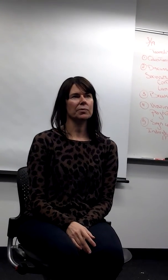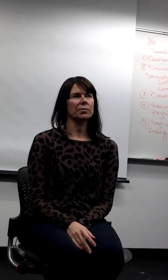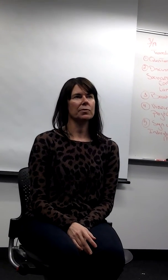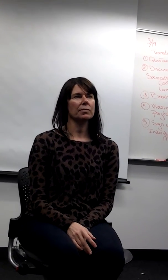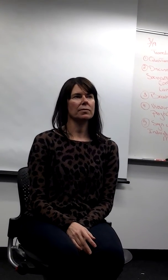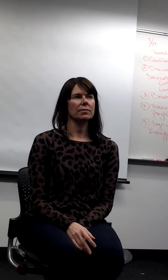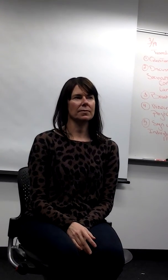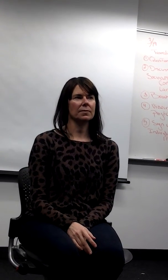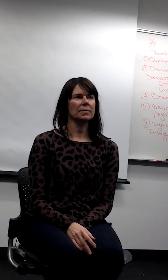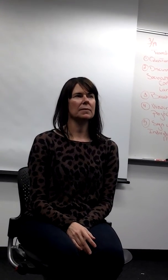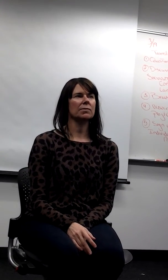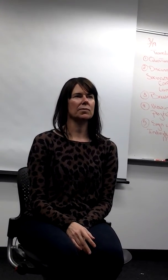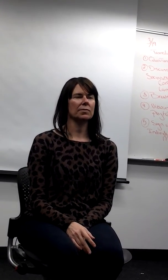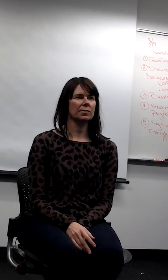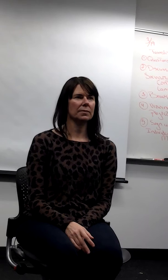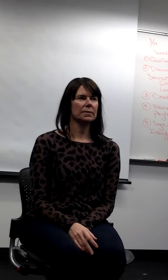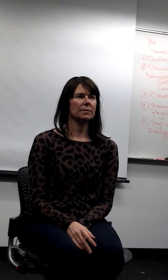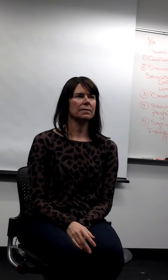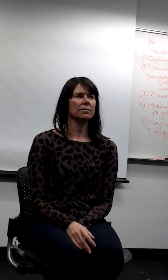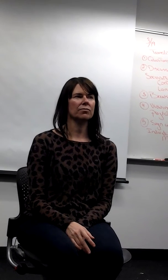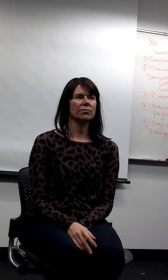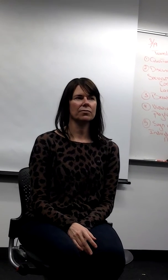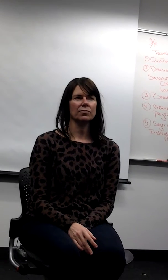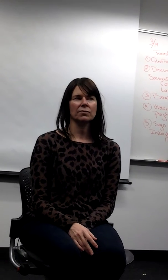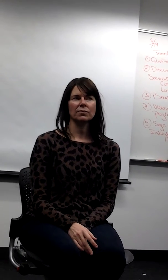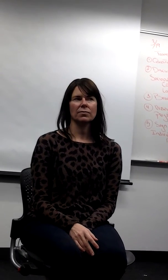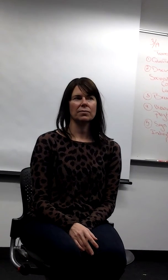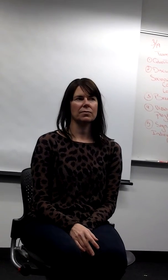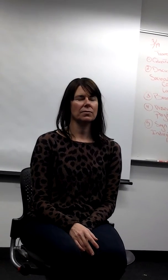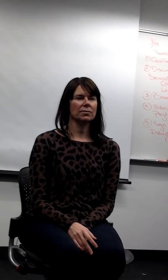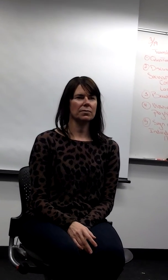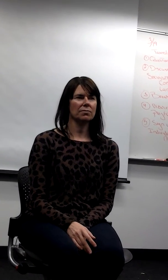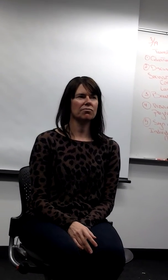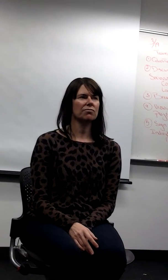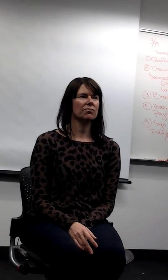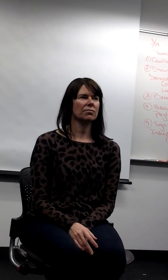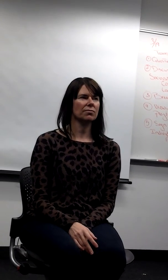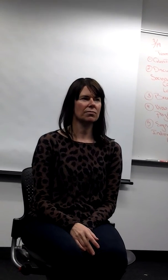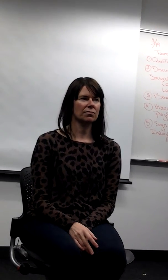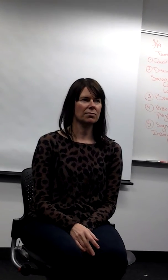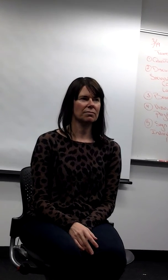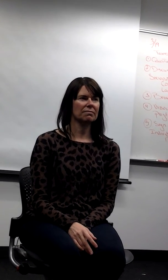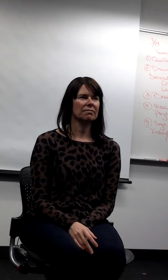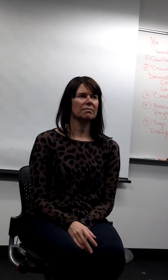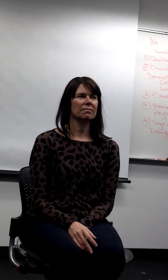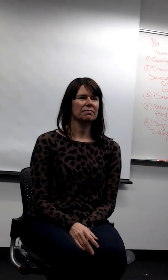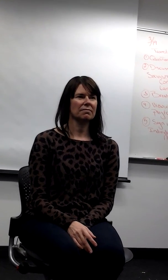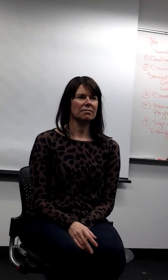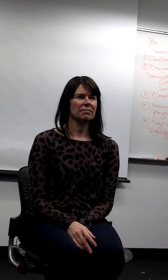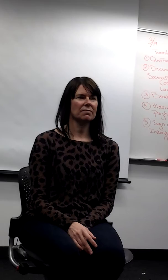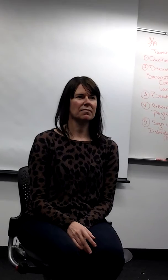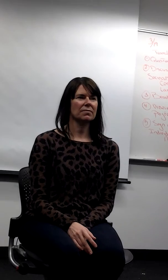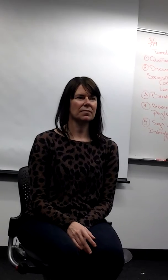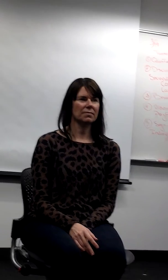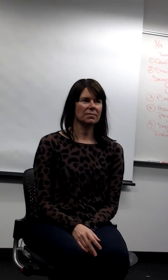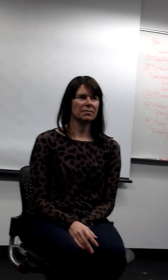mom had no idea. I rolled down my window, threw my ear things out the window, and rolled back up my window. My mom had no clue what was